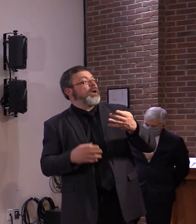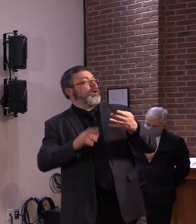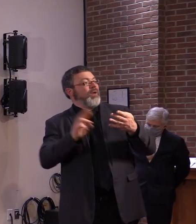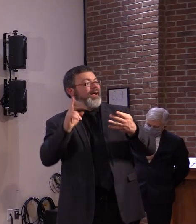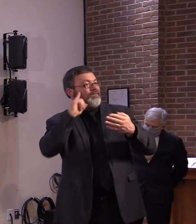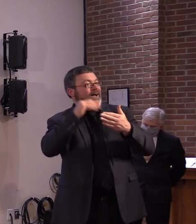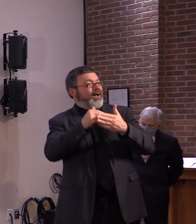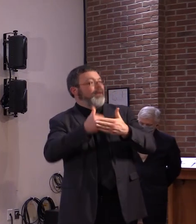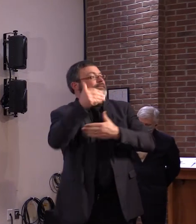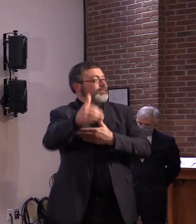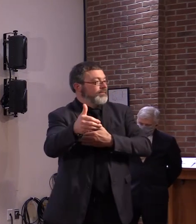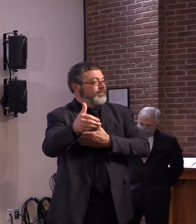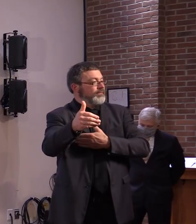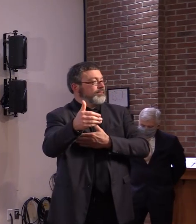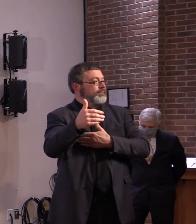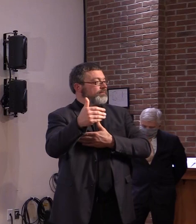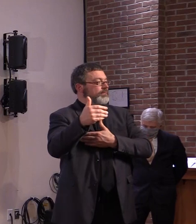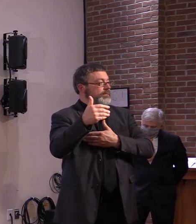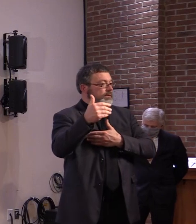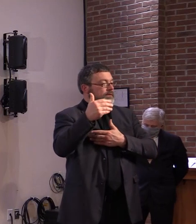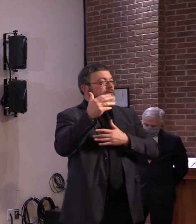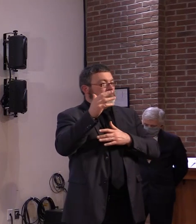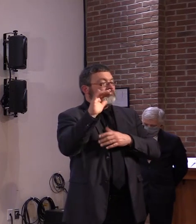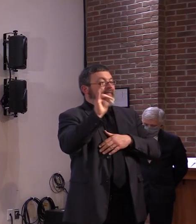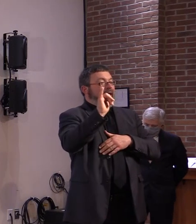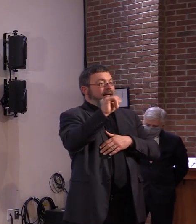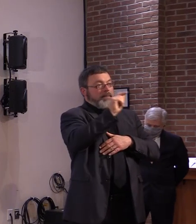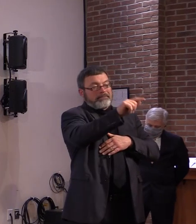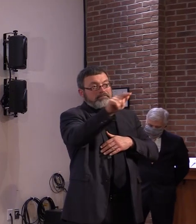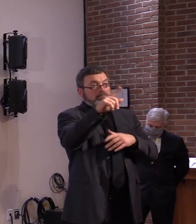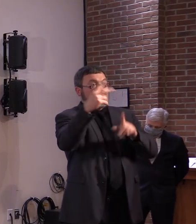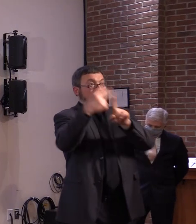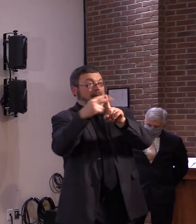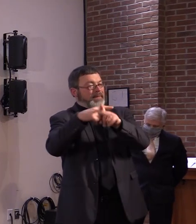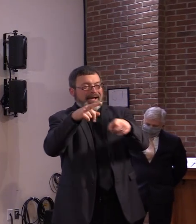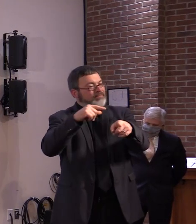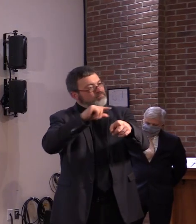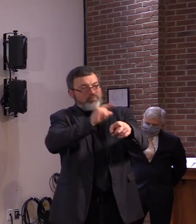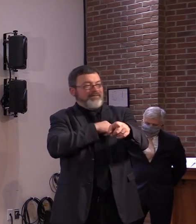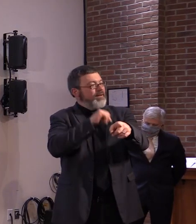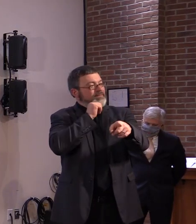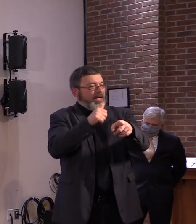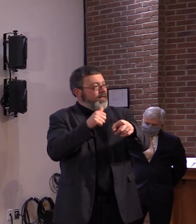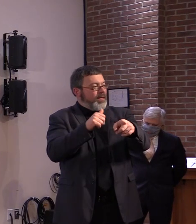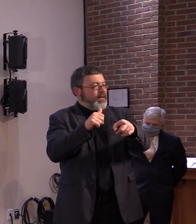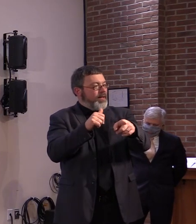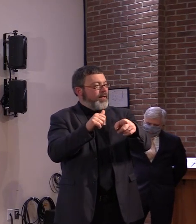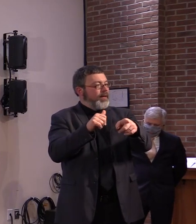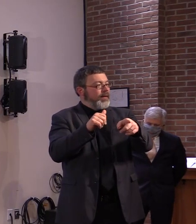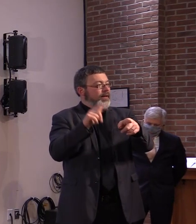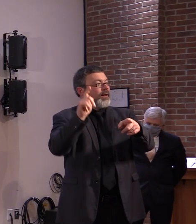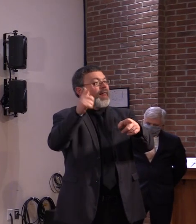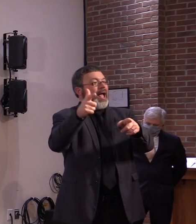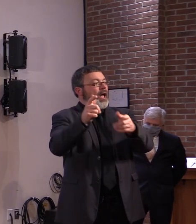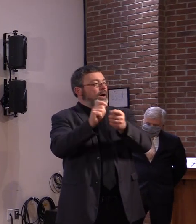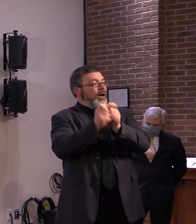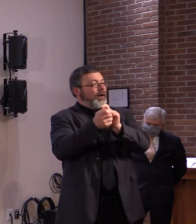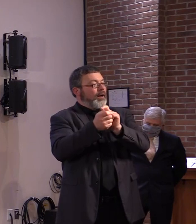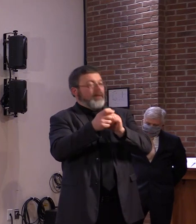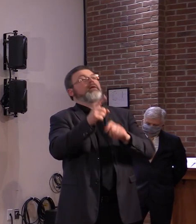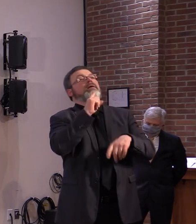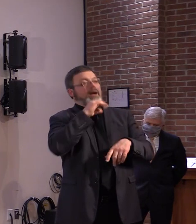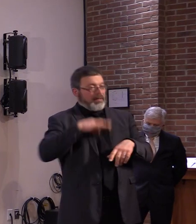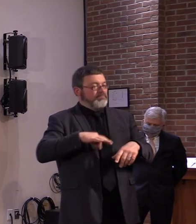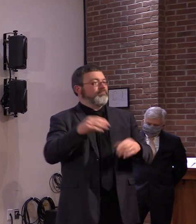and was found eligible, they too are able to certify and then be paid. I would say for the most part, this